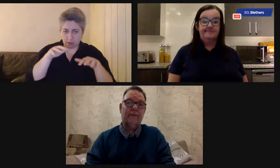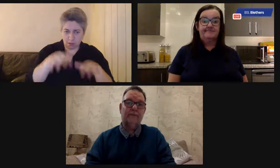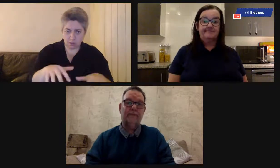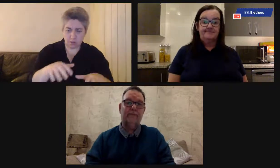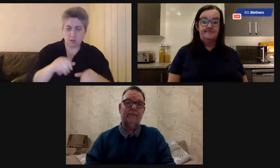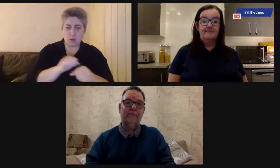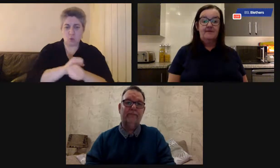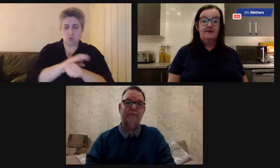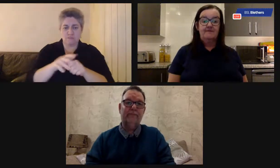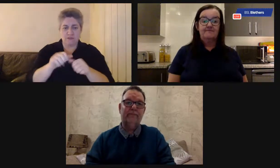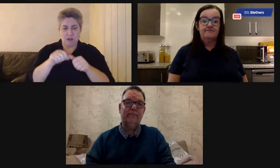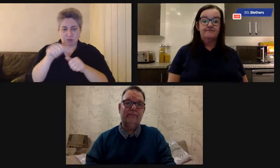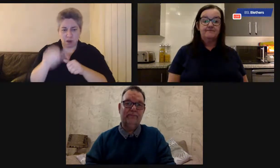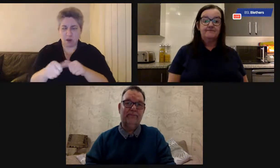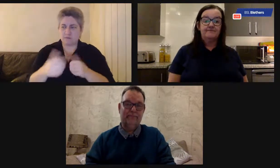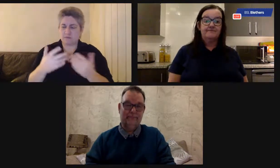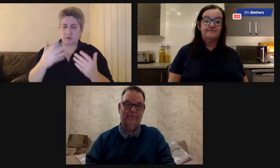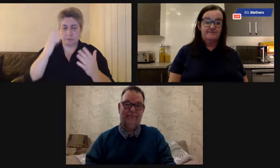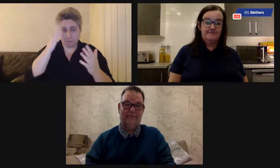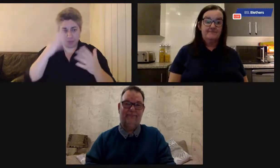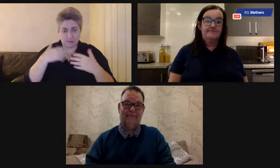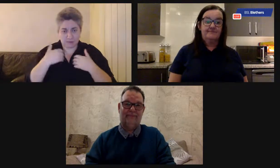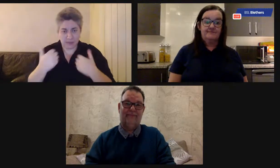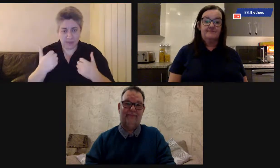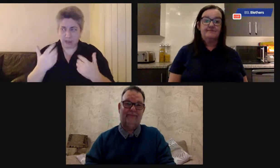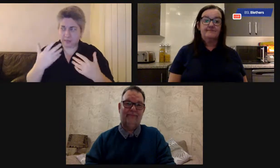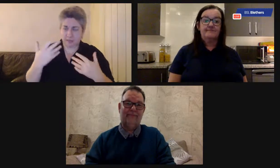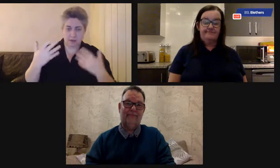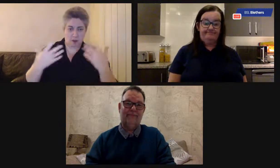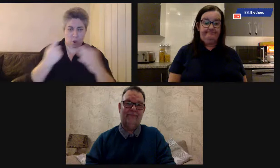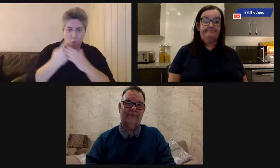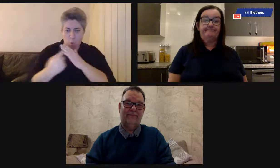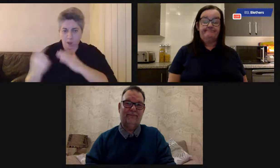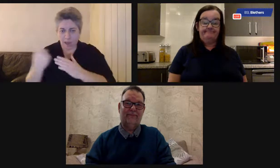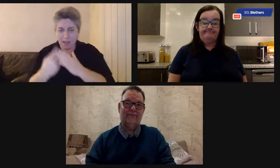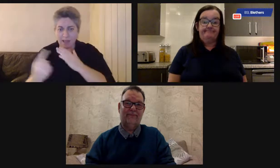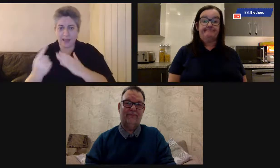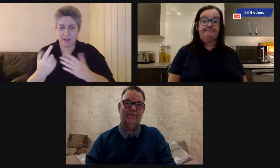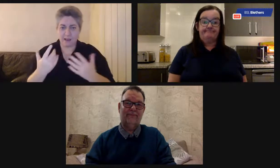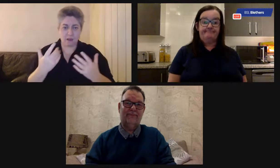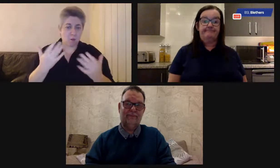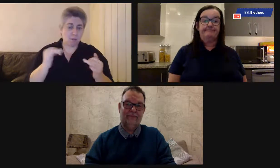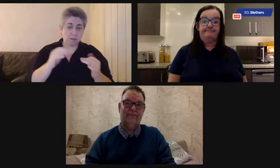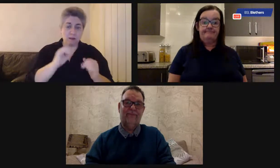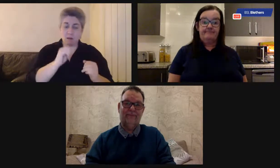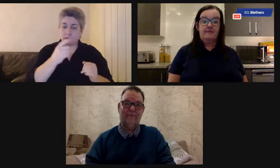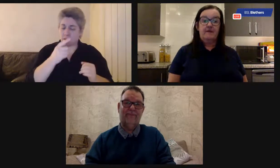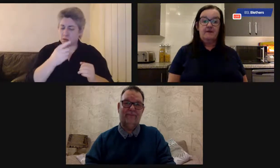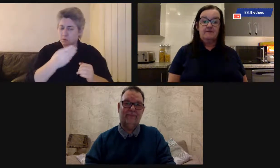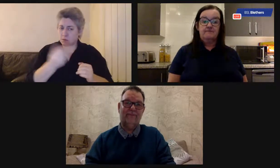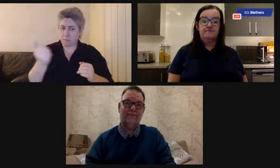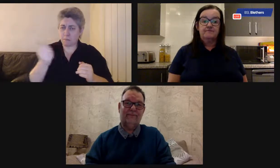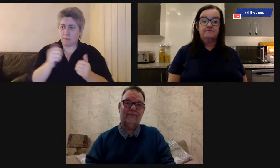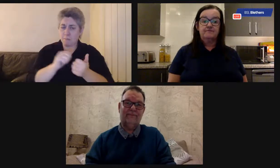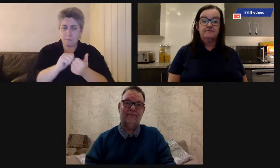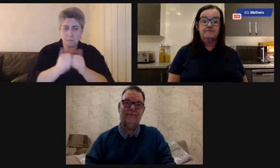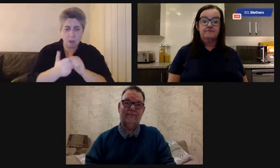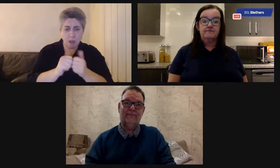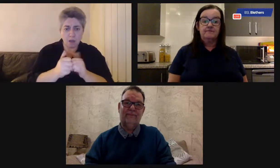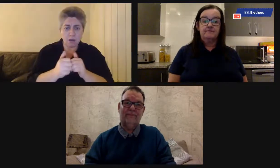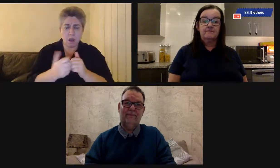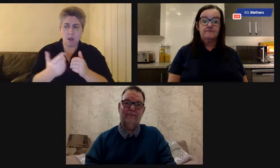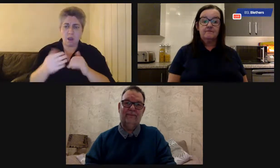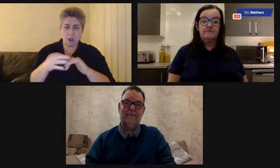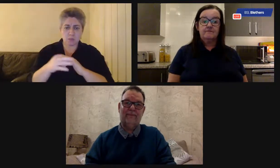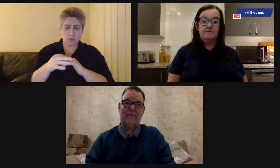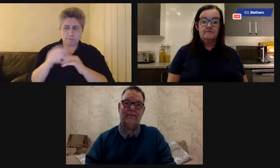particular now, and it's happening all over the UK, that deaf clubs are closing. There's a lot of people that are isolated and lonely. Mental health's not